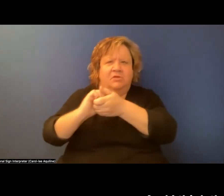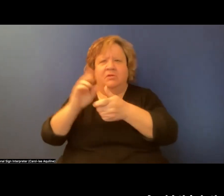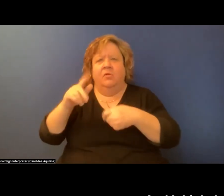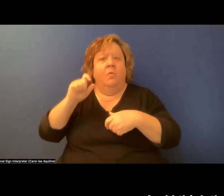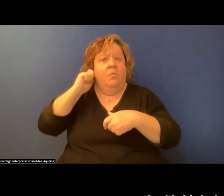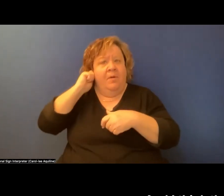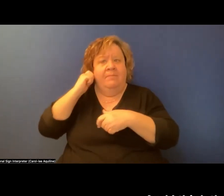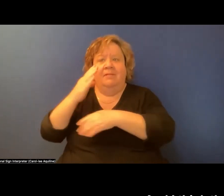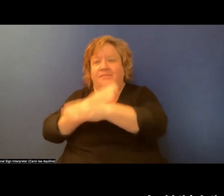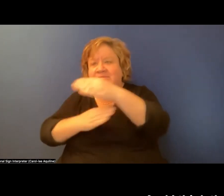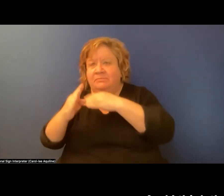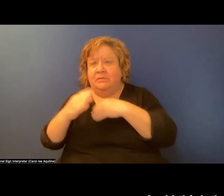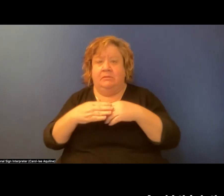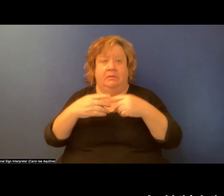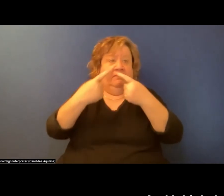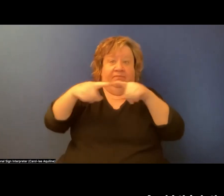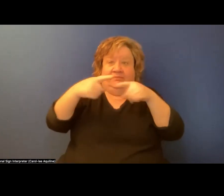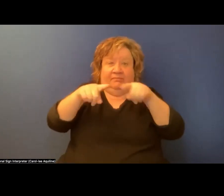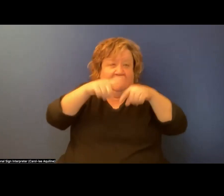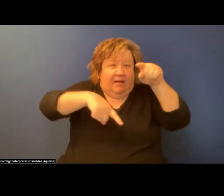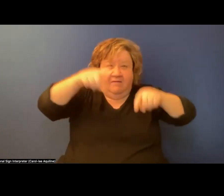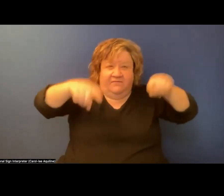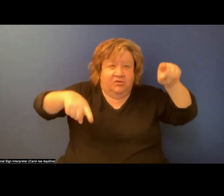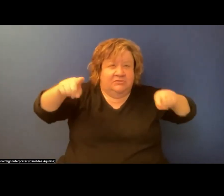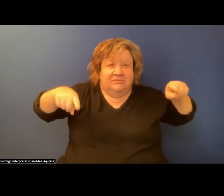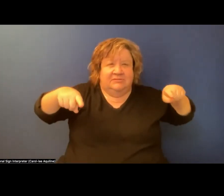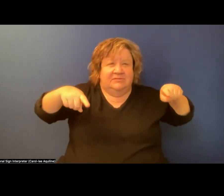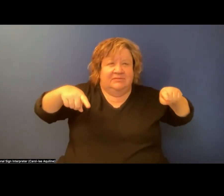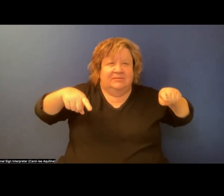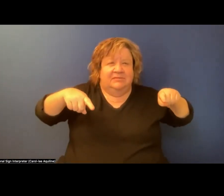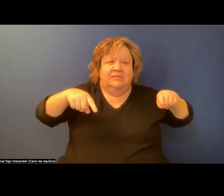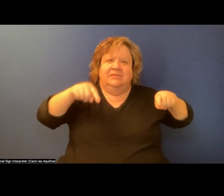is a key priority for Finland, and that's what we are doing.